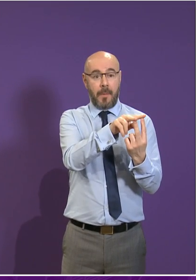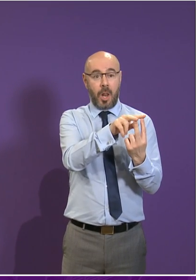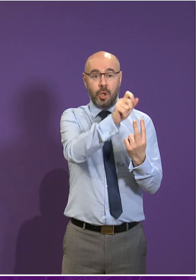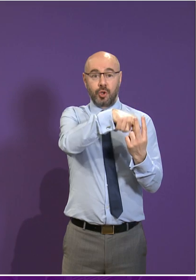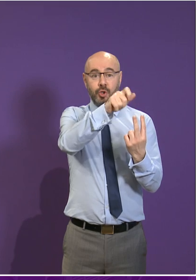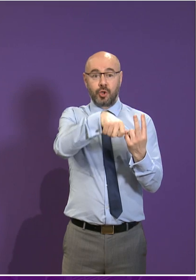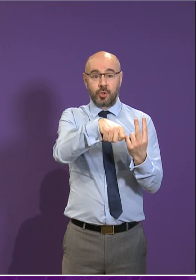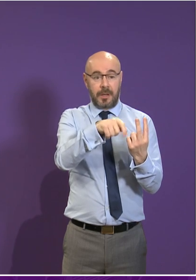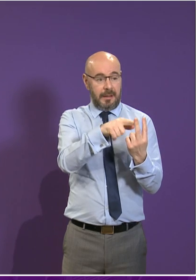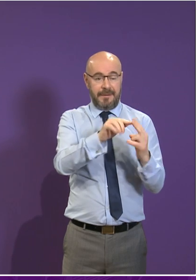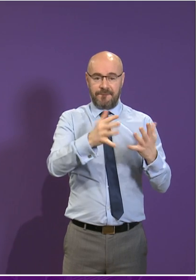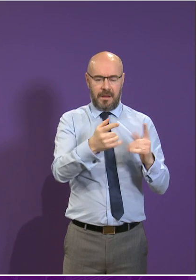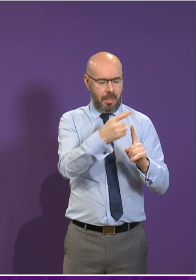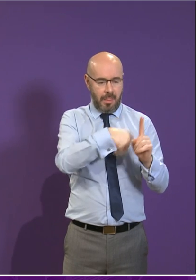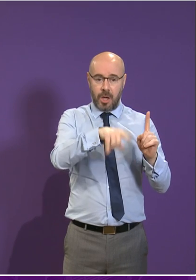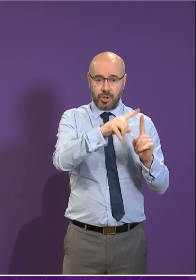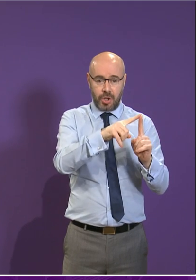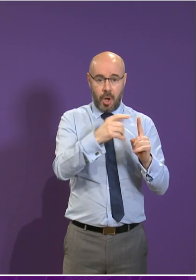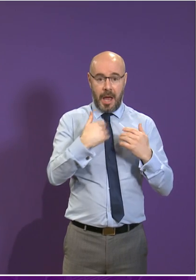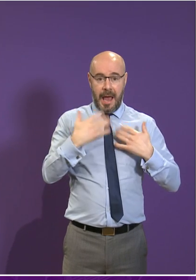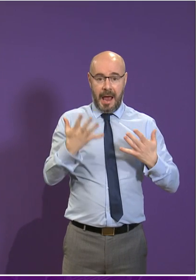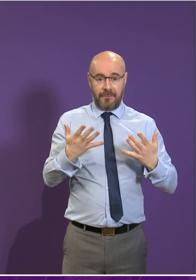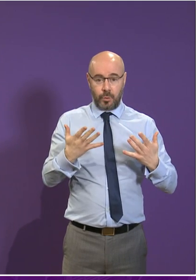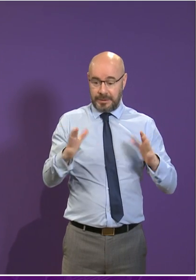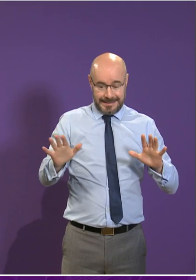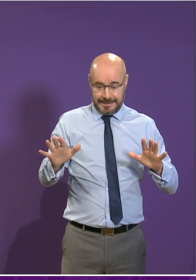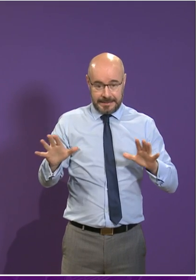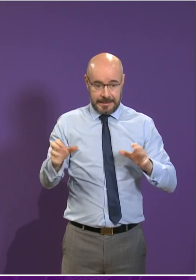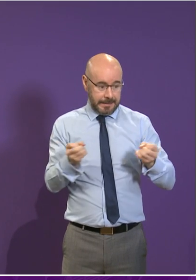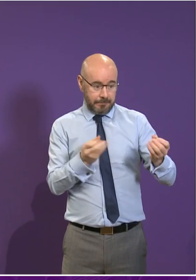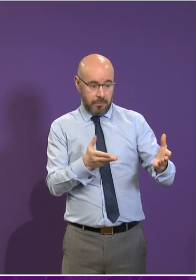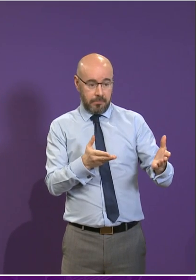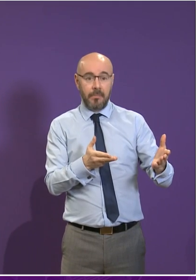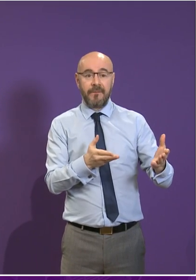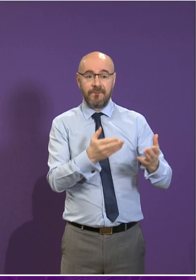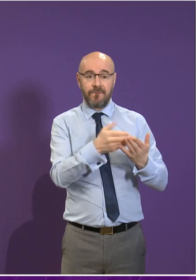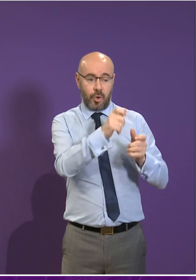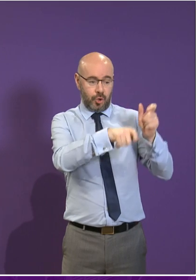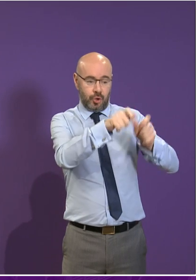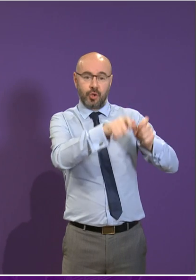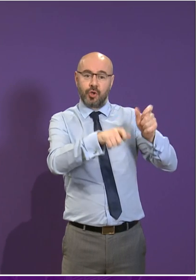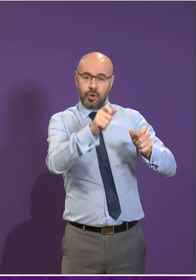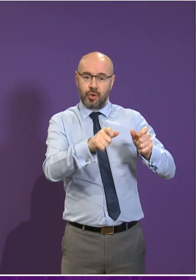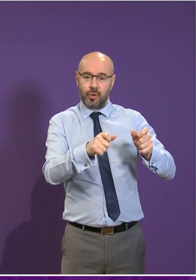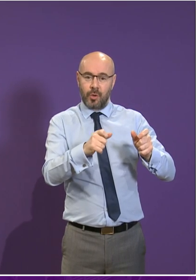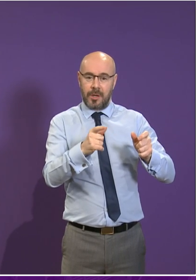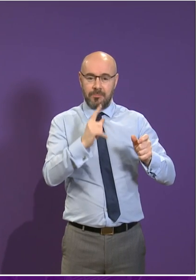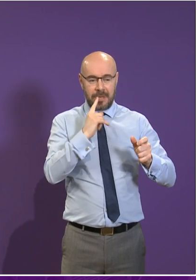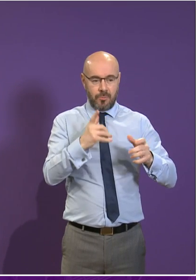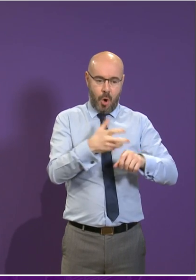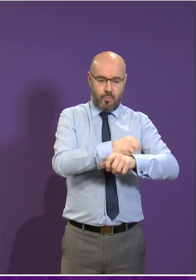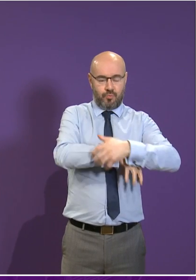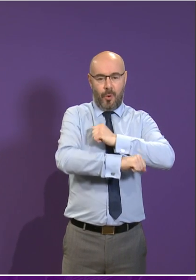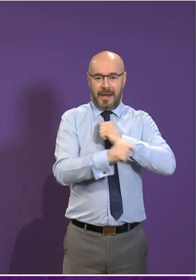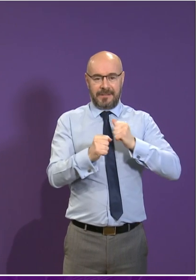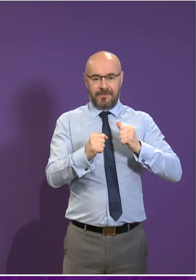course that weren't there last year, and you do have to react. But reacting quickly, being prepared, being proactively prepared to react, if that doesn't